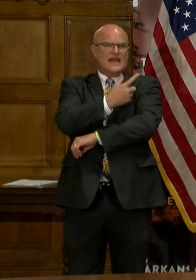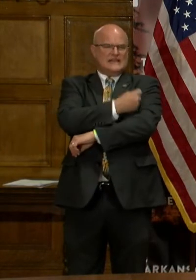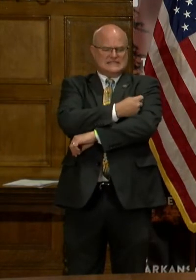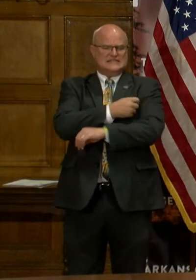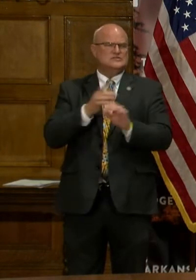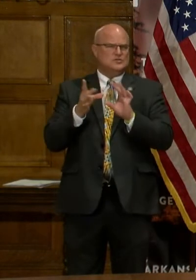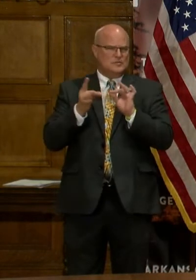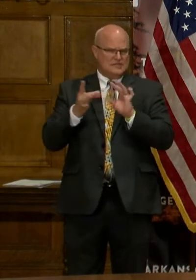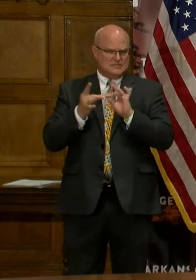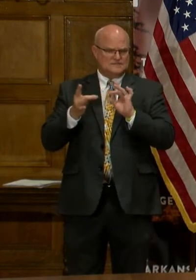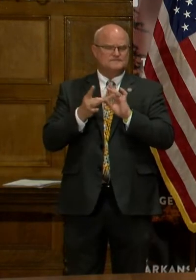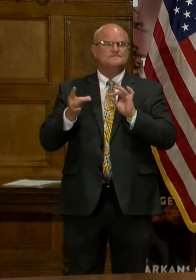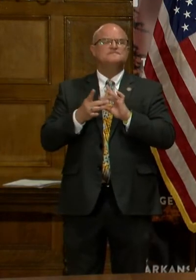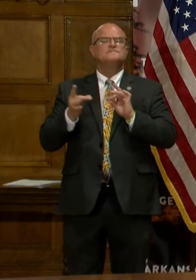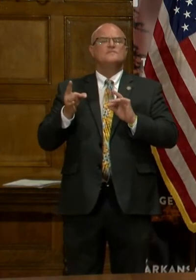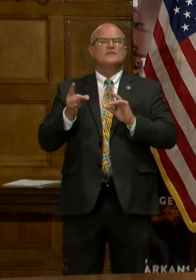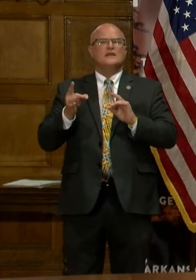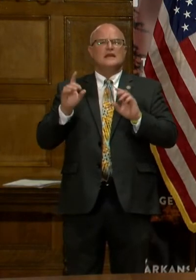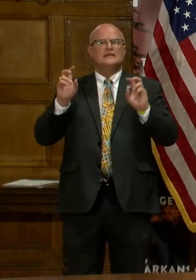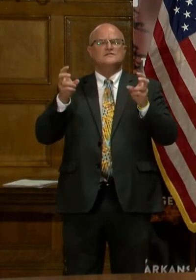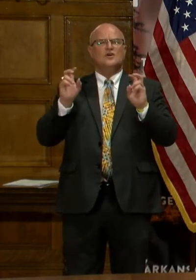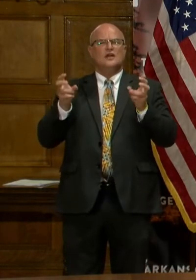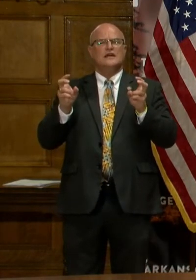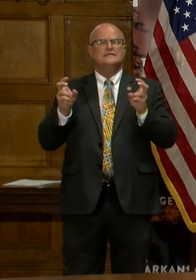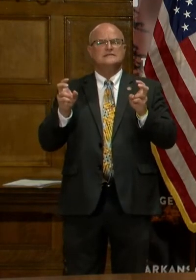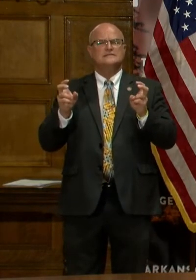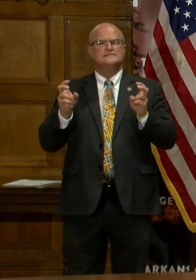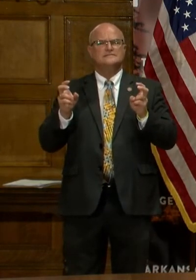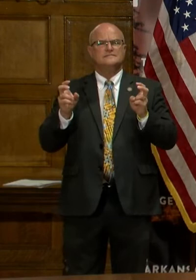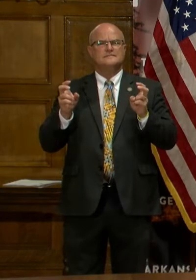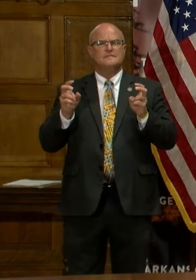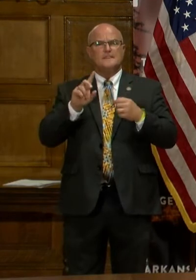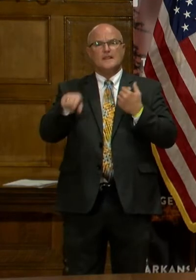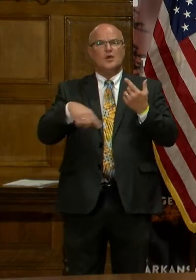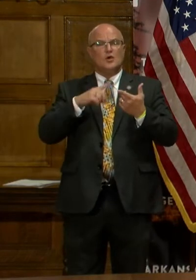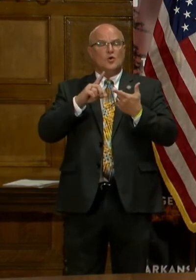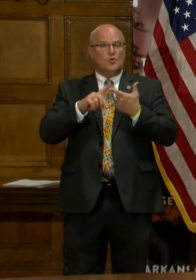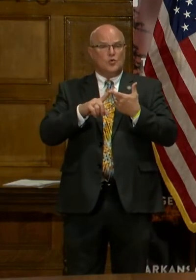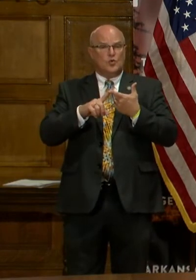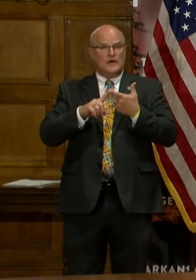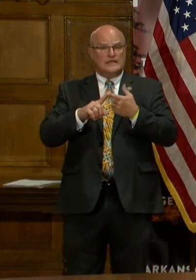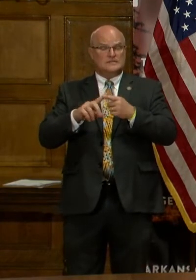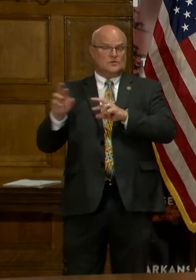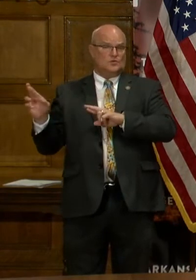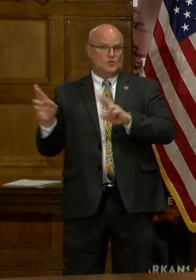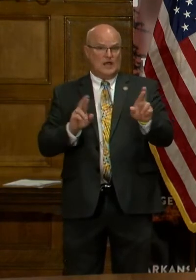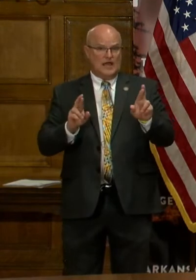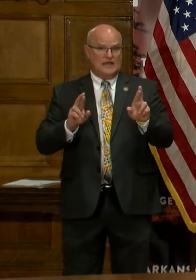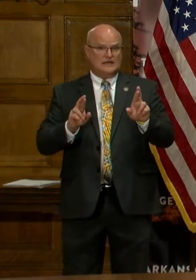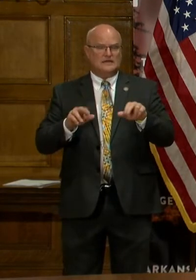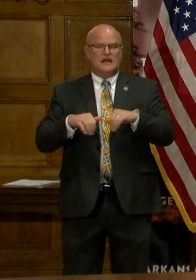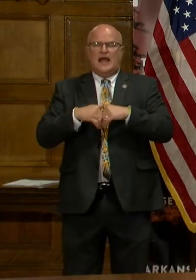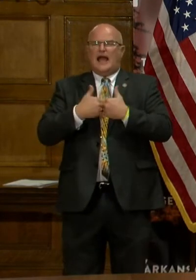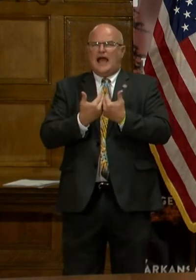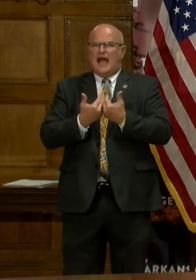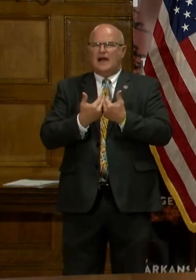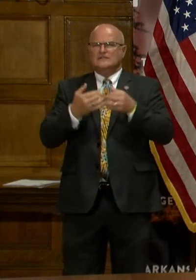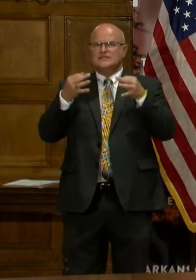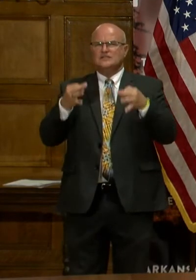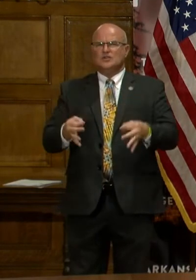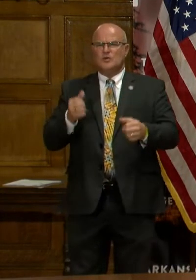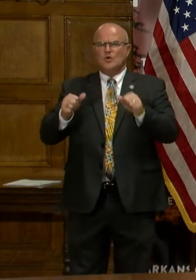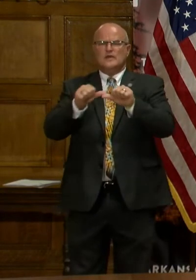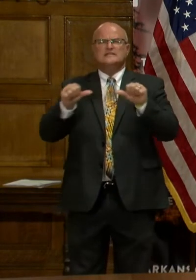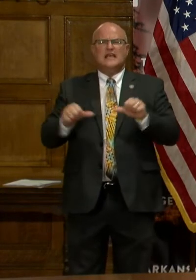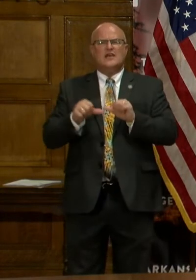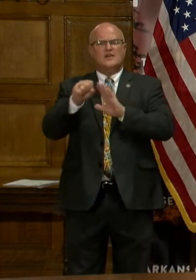you mentioned. As far as when it becomes available, how will it be determined which